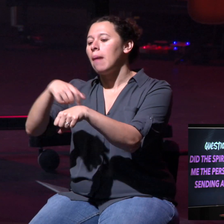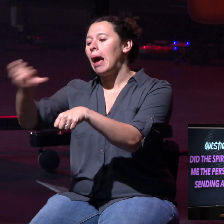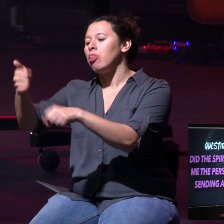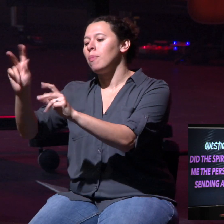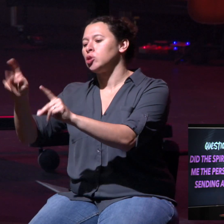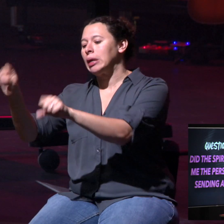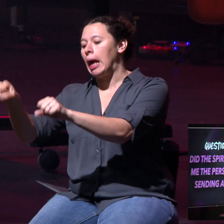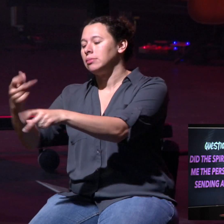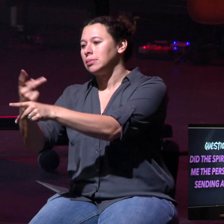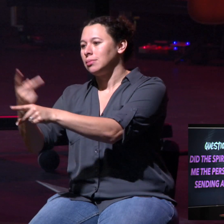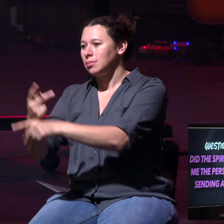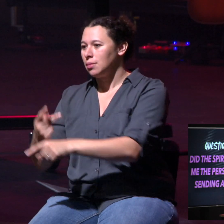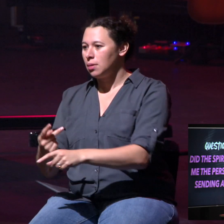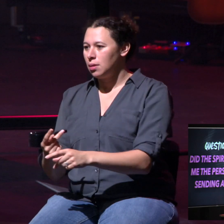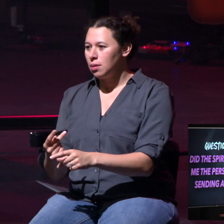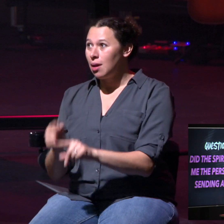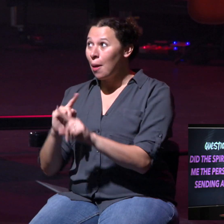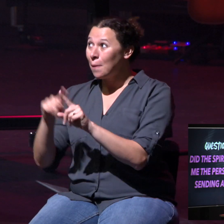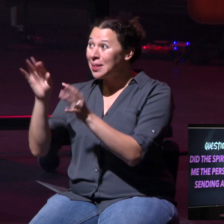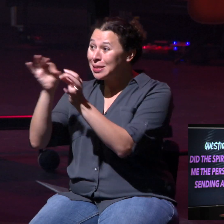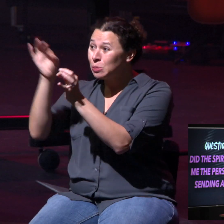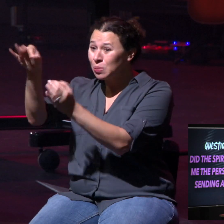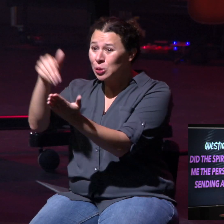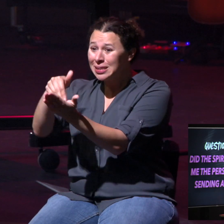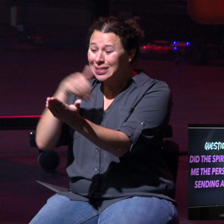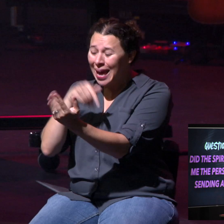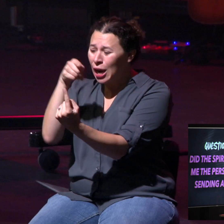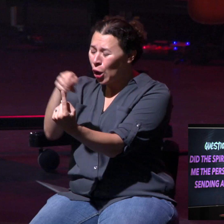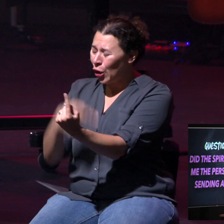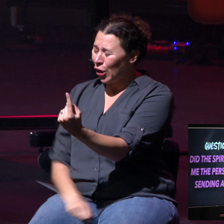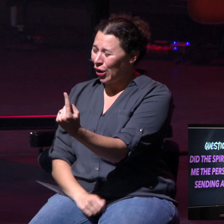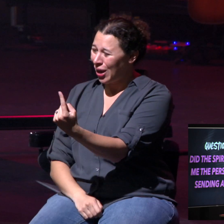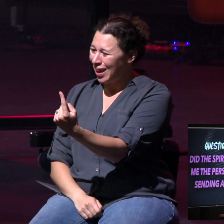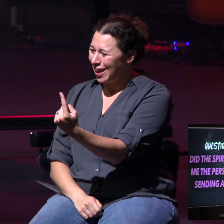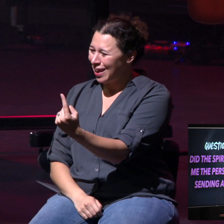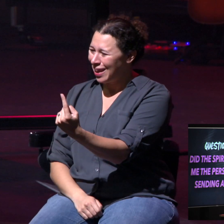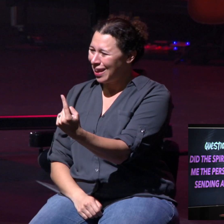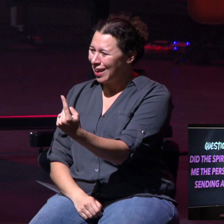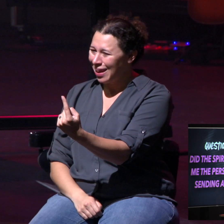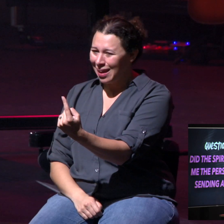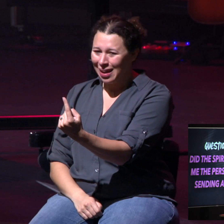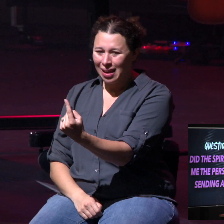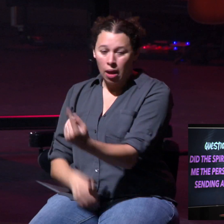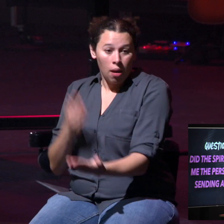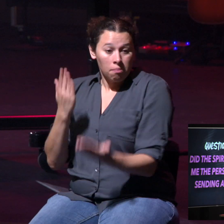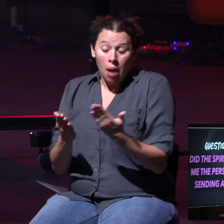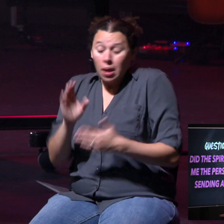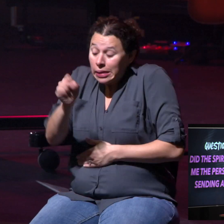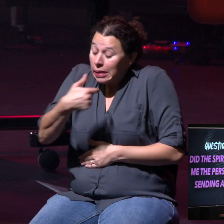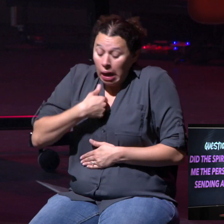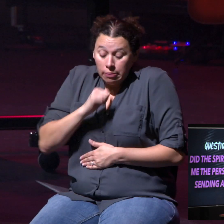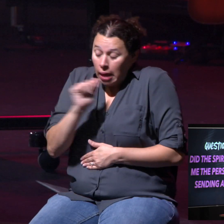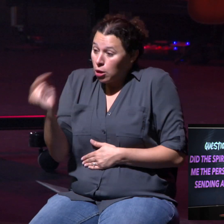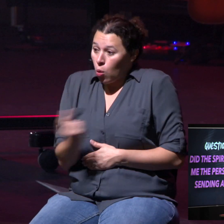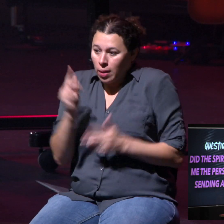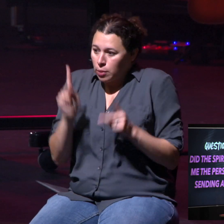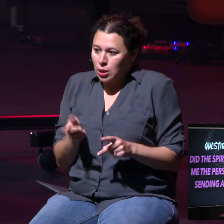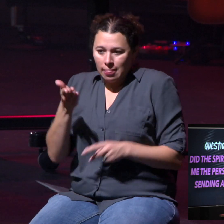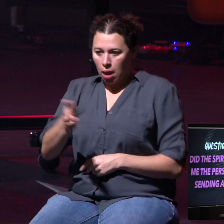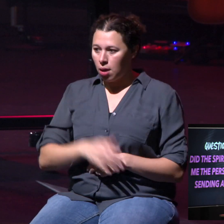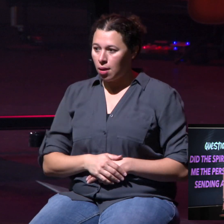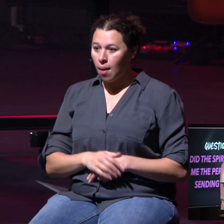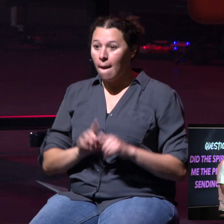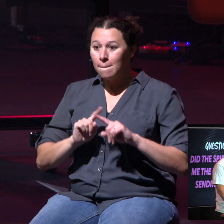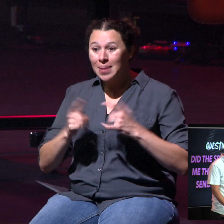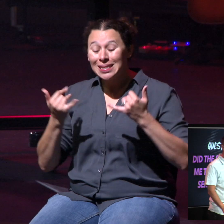that opportunity. And I think maybe I'm not the only one there. Maybe many of us pass up those opportunities. I think the disciples were